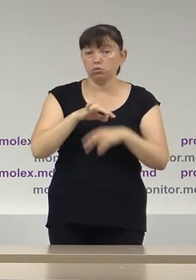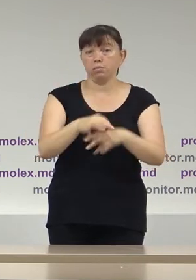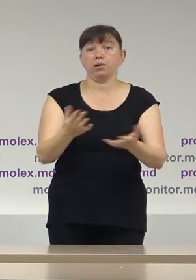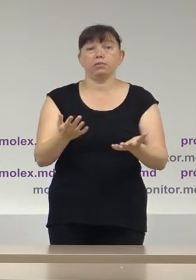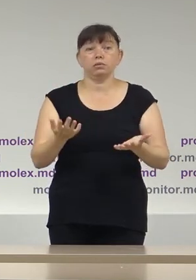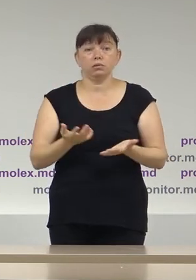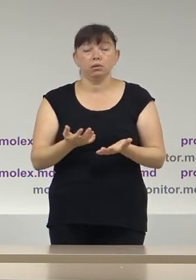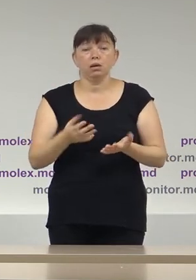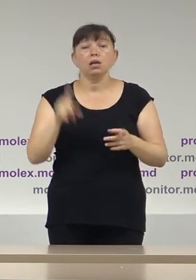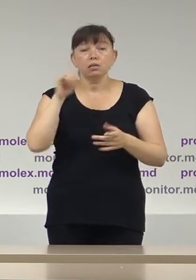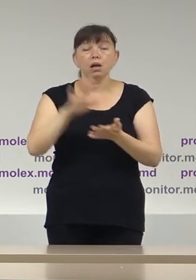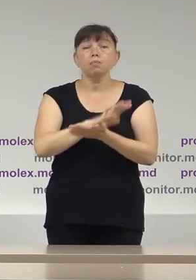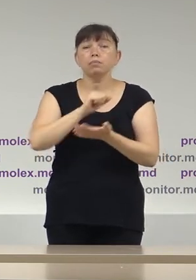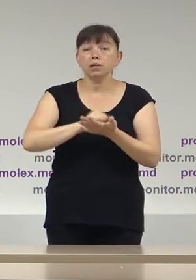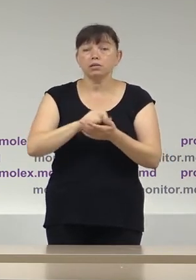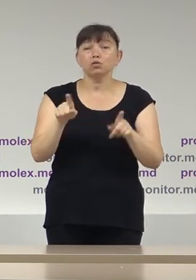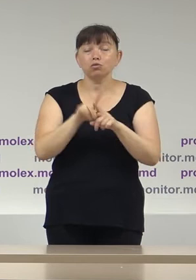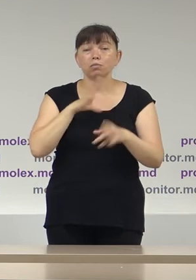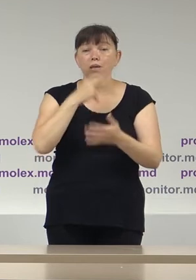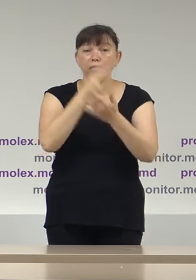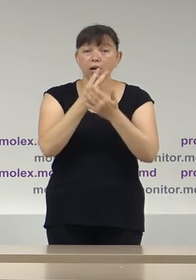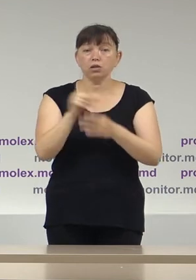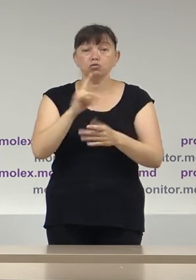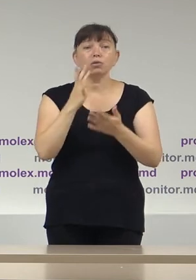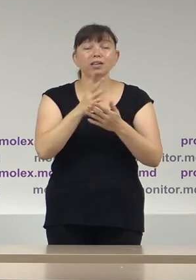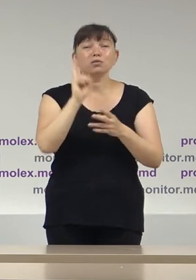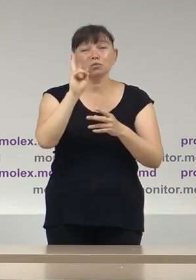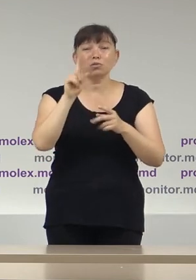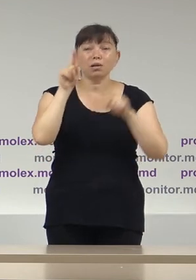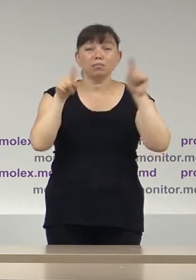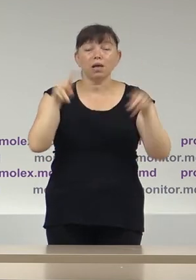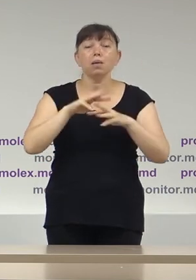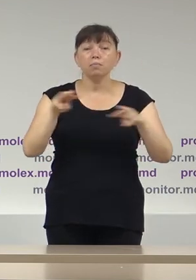especially that we know that previously some government meetings were done online, and